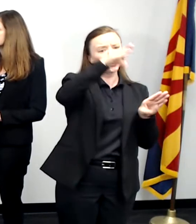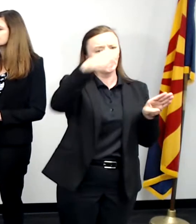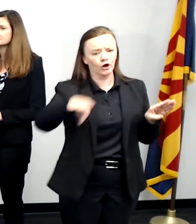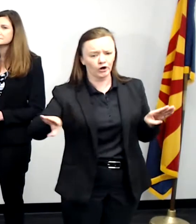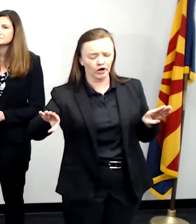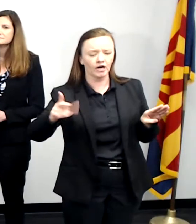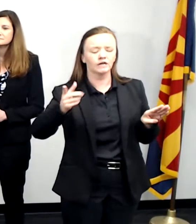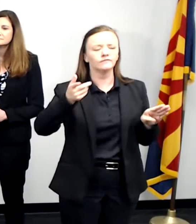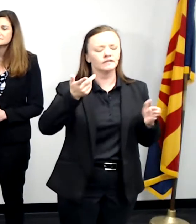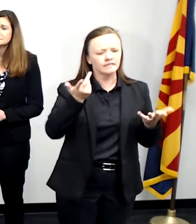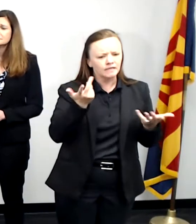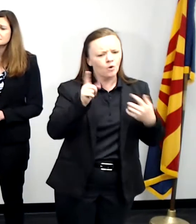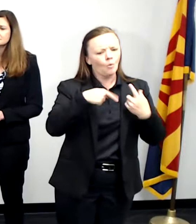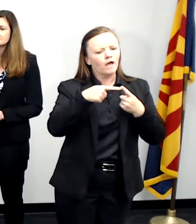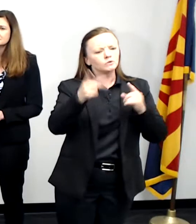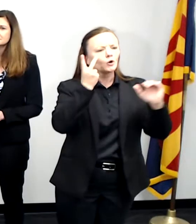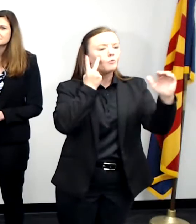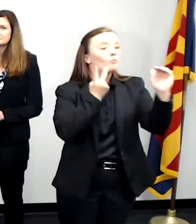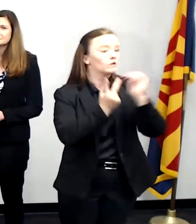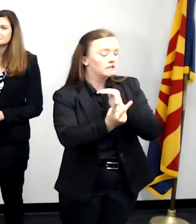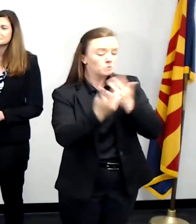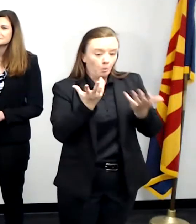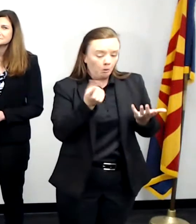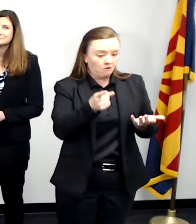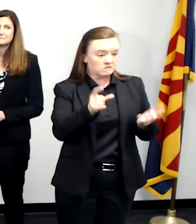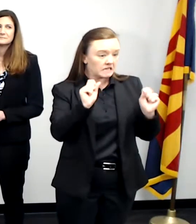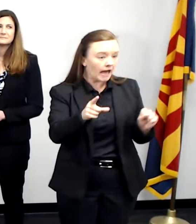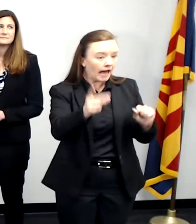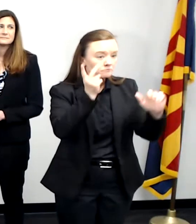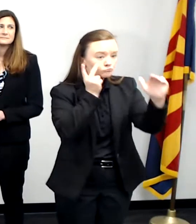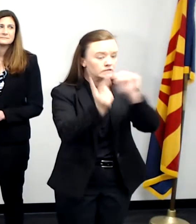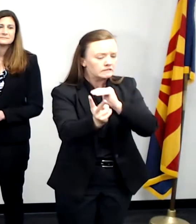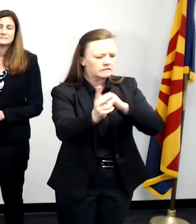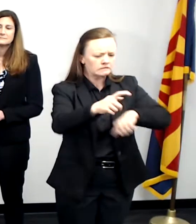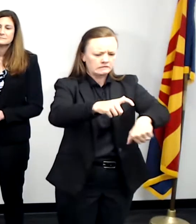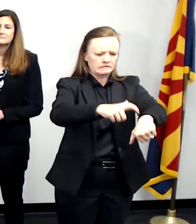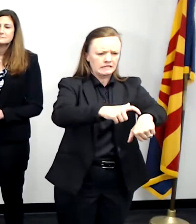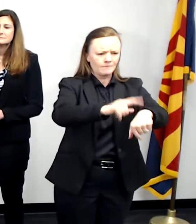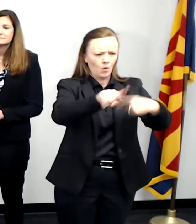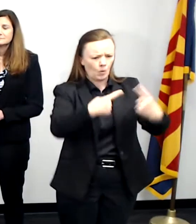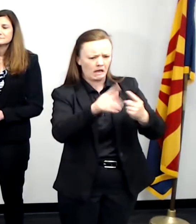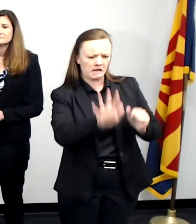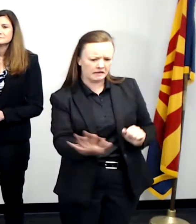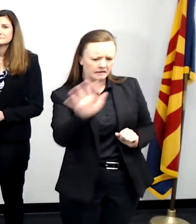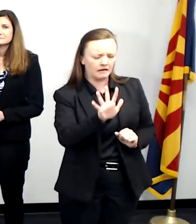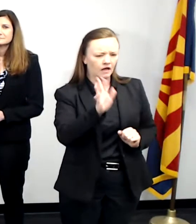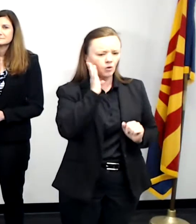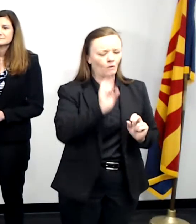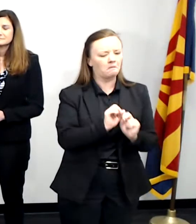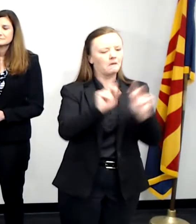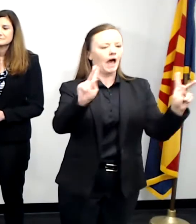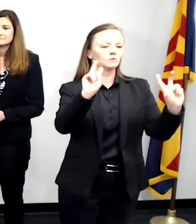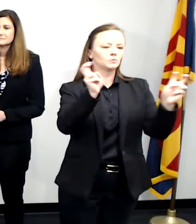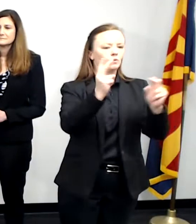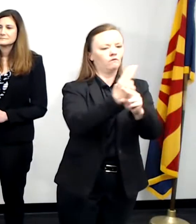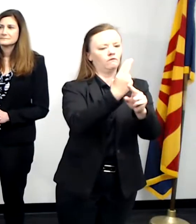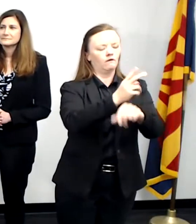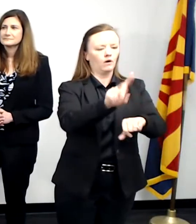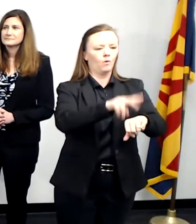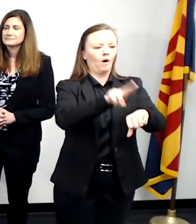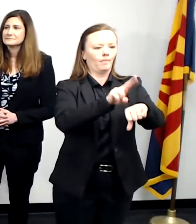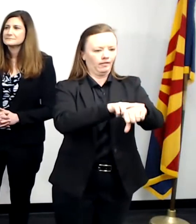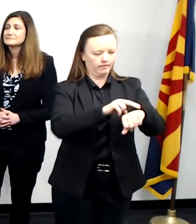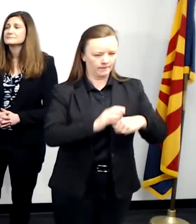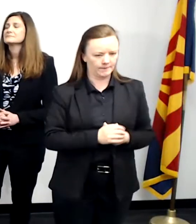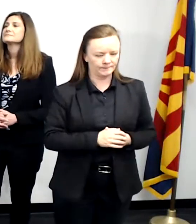webinar, when do you predict, or do you have predictions, a time frame for going back to what is normal? Okay, the